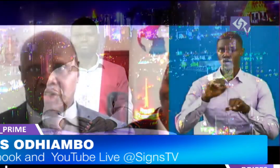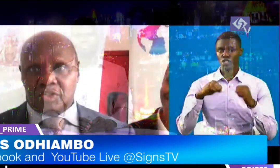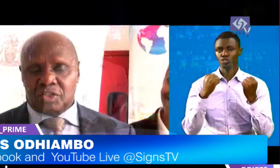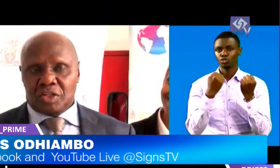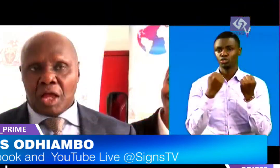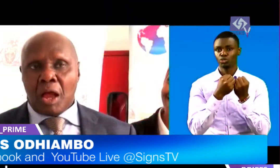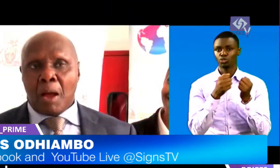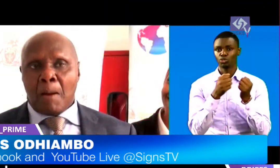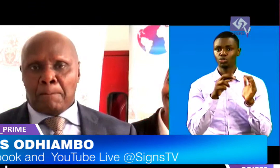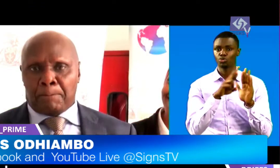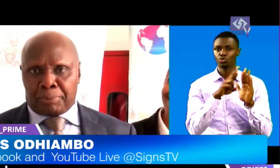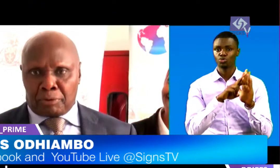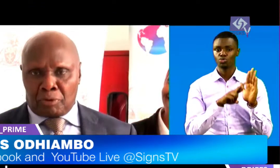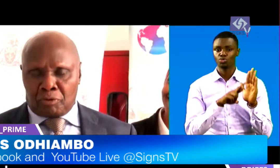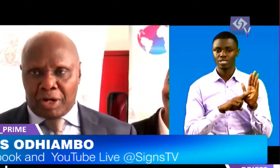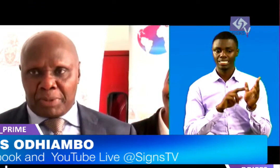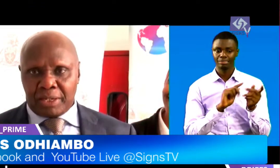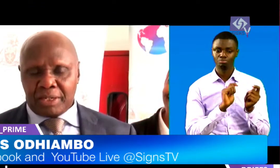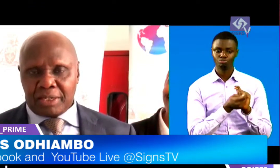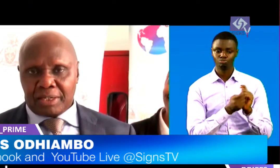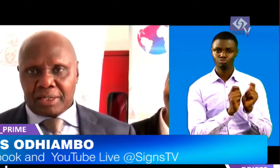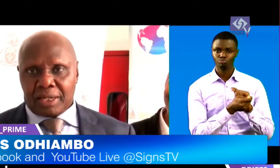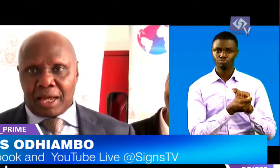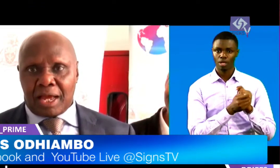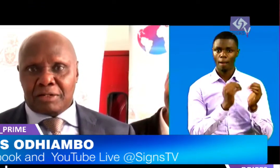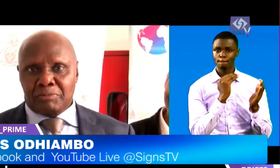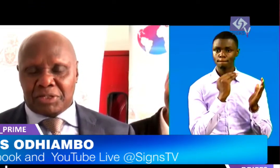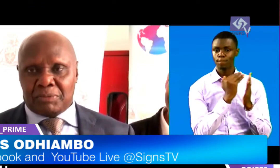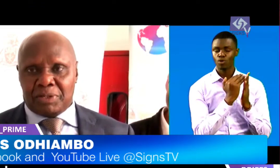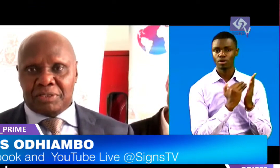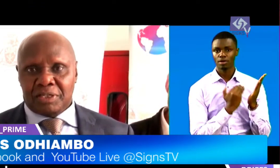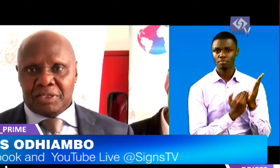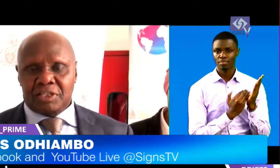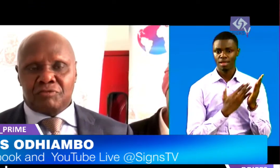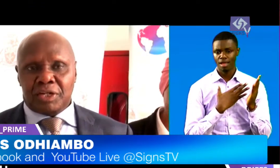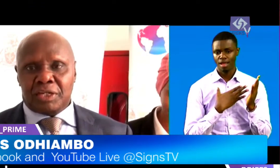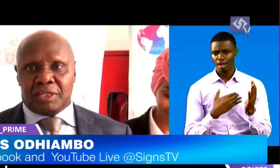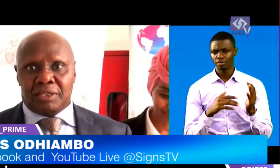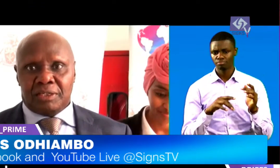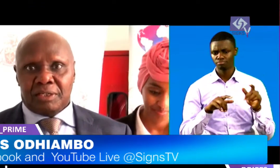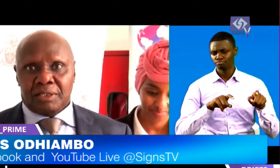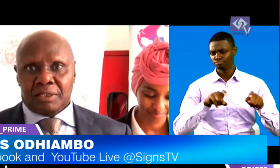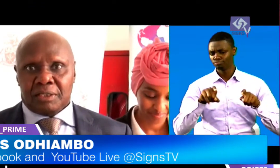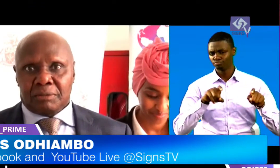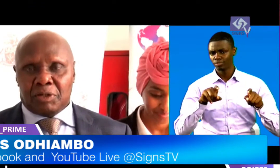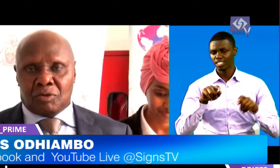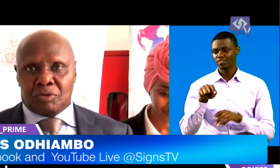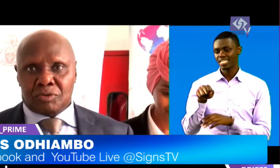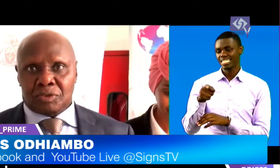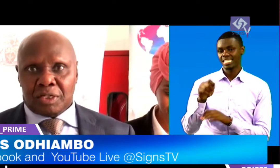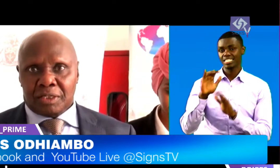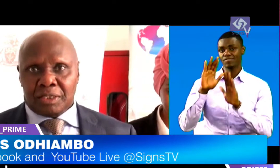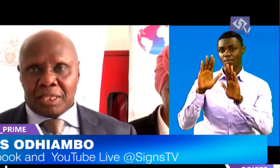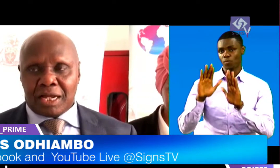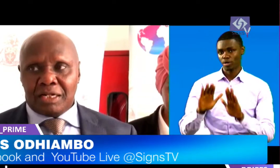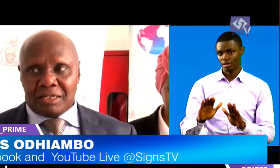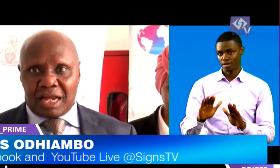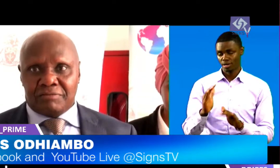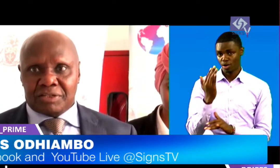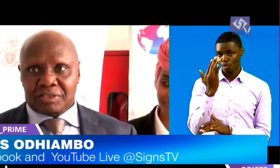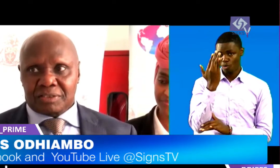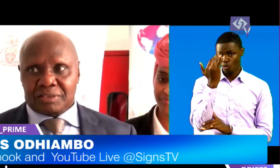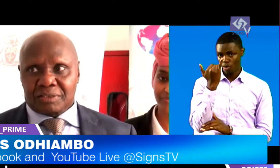Norm, change, programming, and measurement is very key, because there